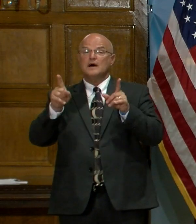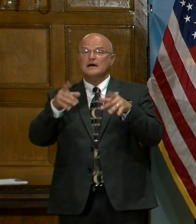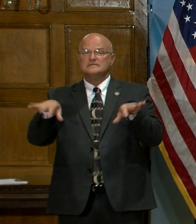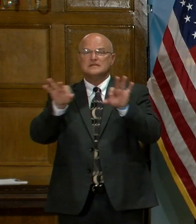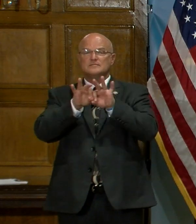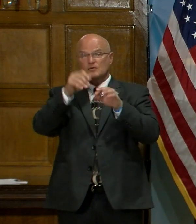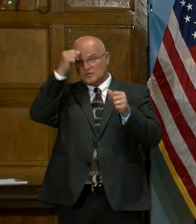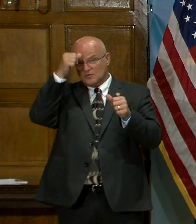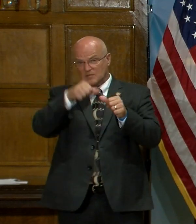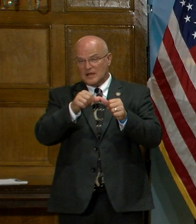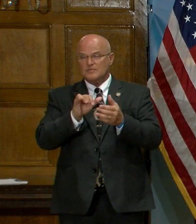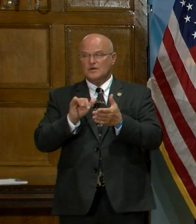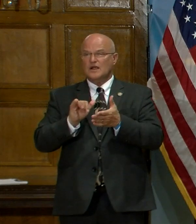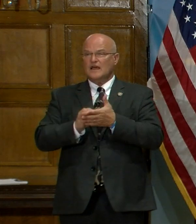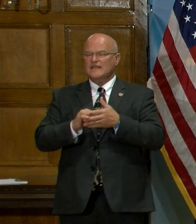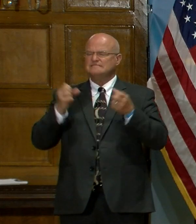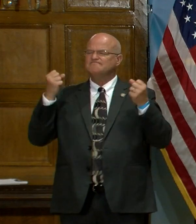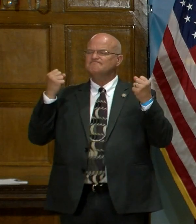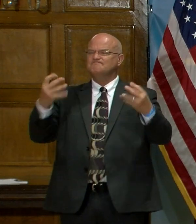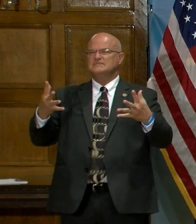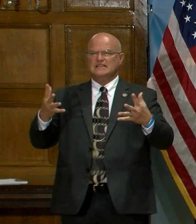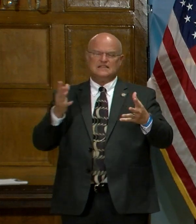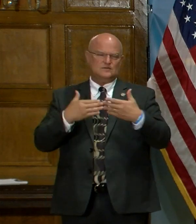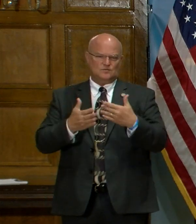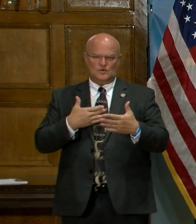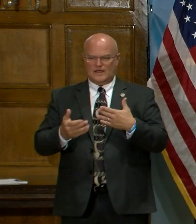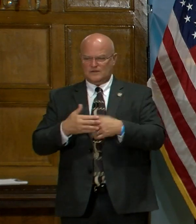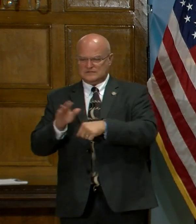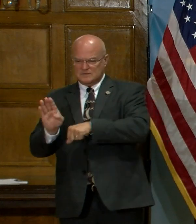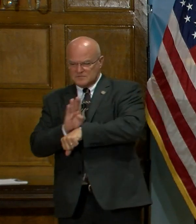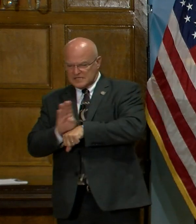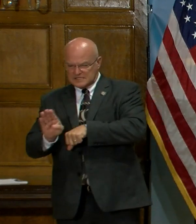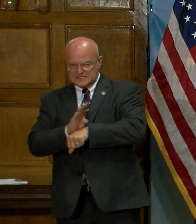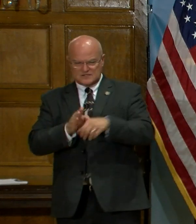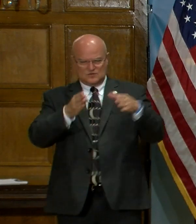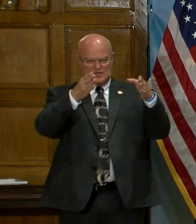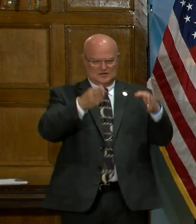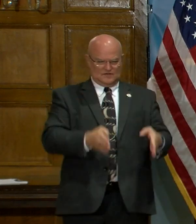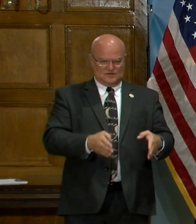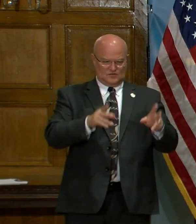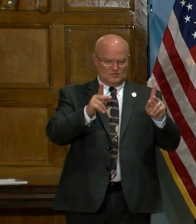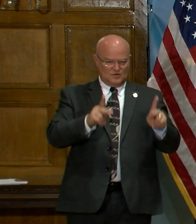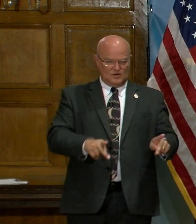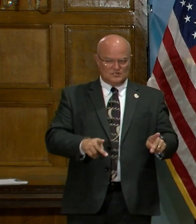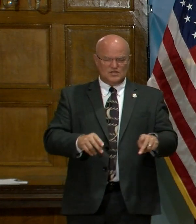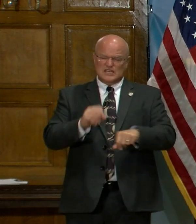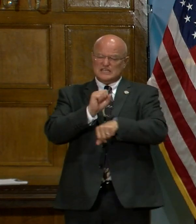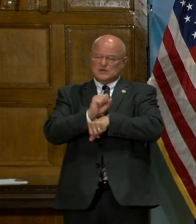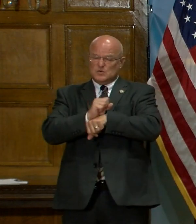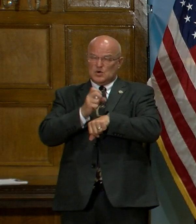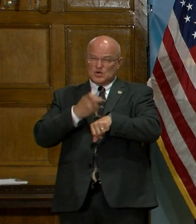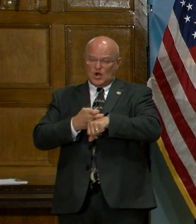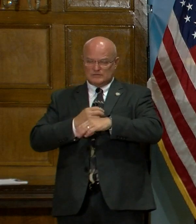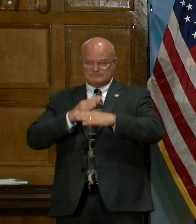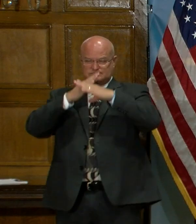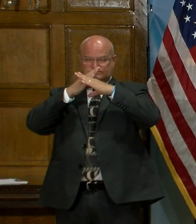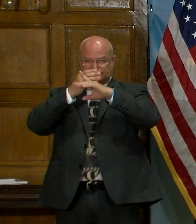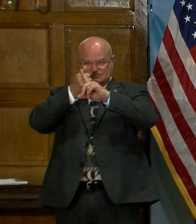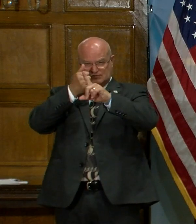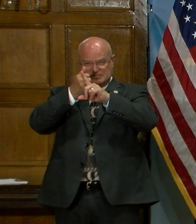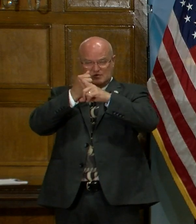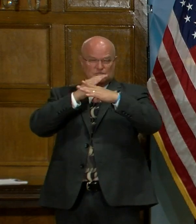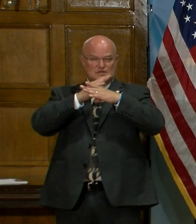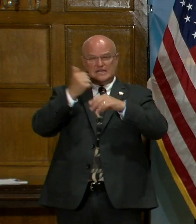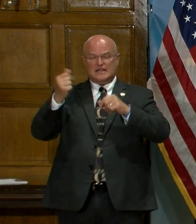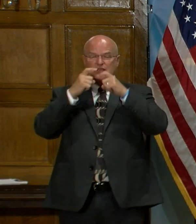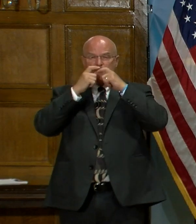that so many, whether it's a business or individuals, you know, worked hard to protect themselves, to protect